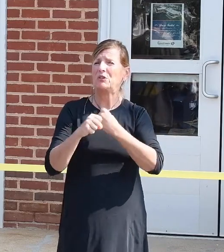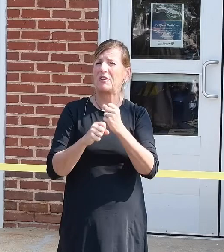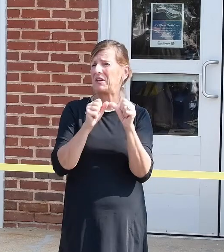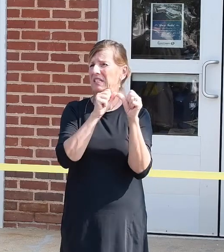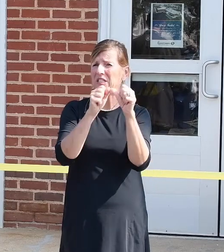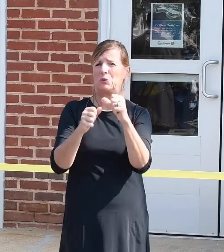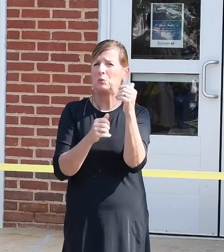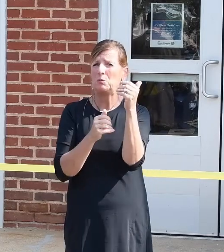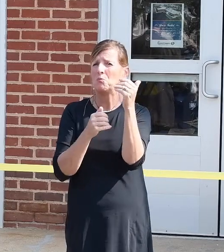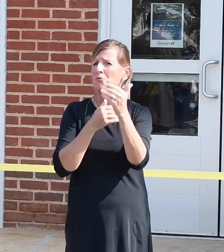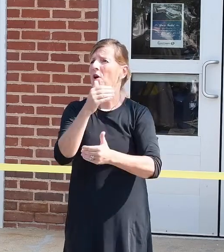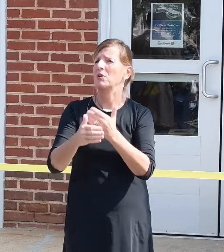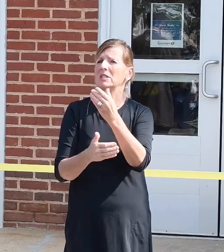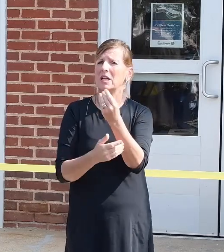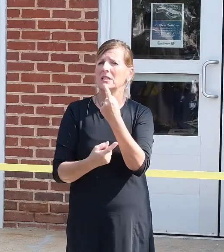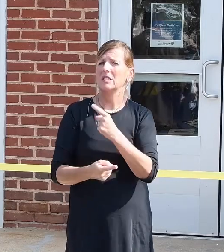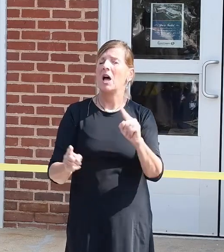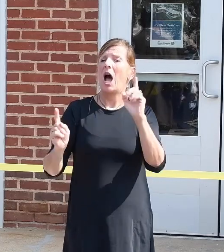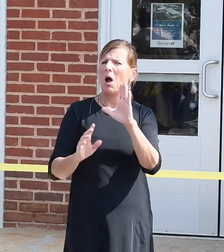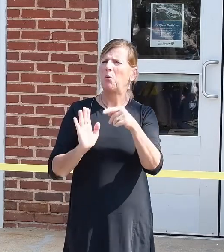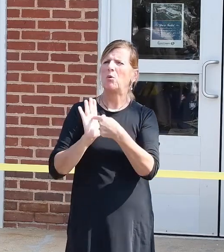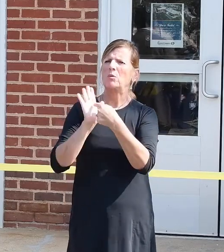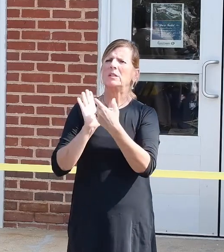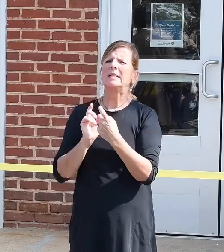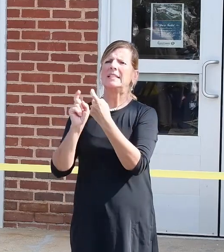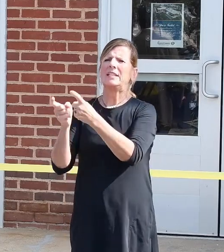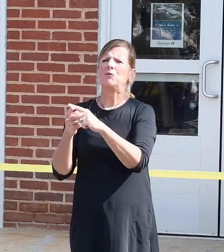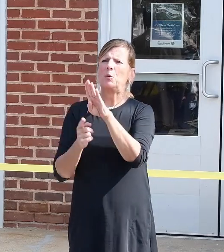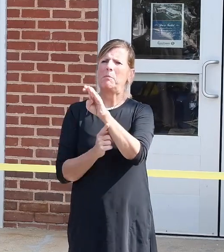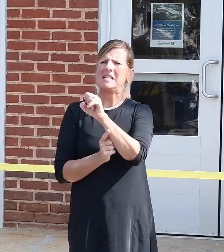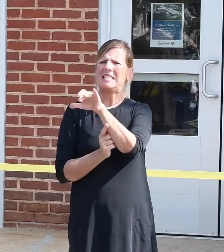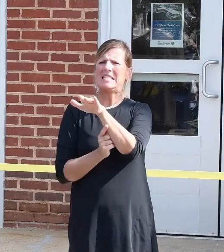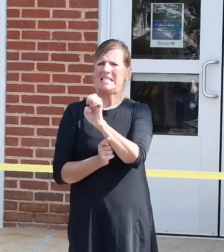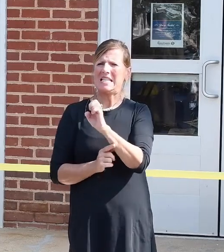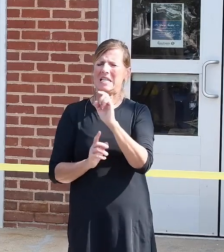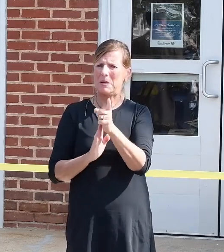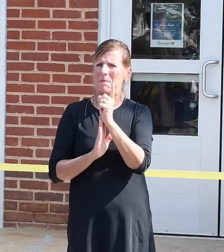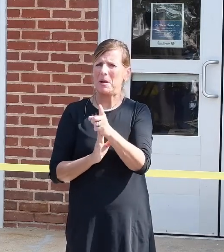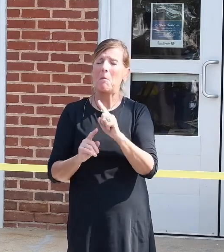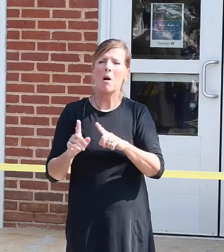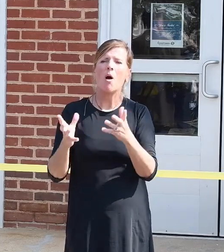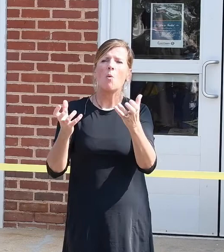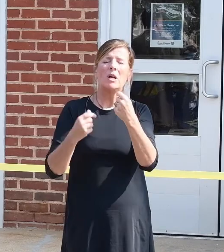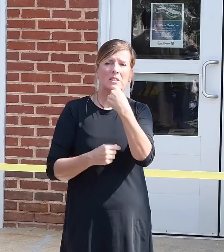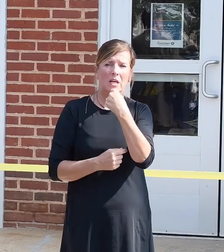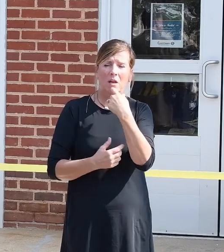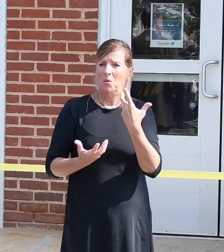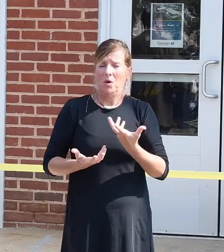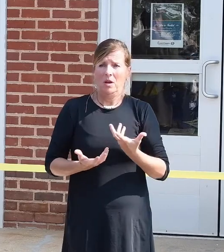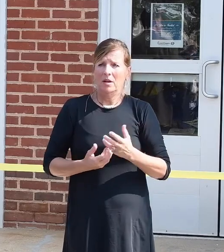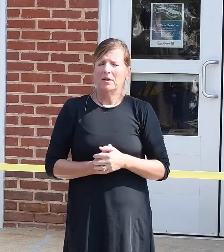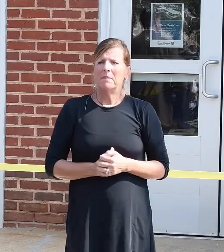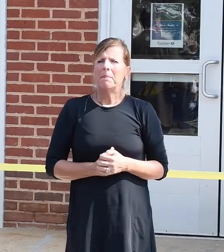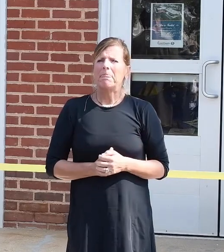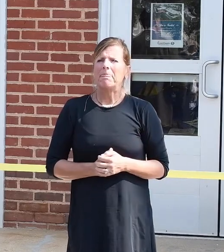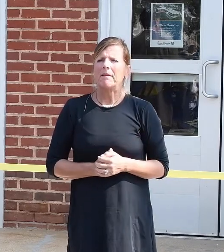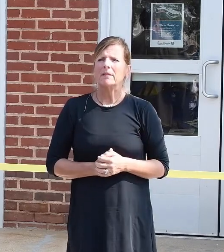present this to Bessie in a moment, but let me just say that